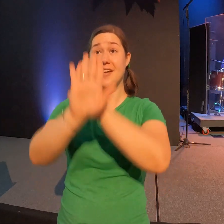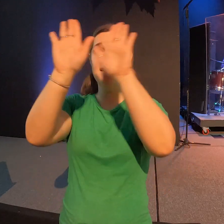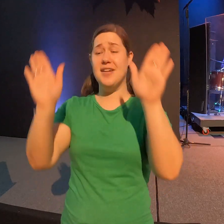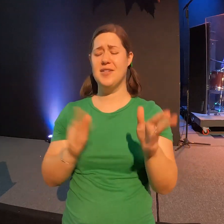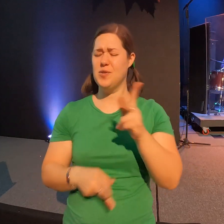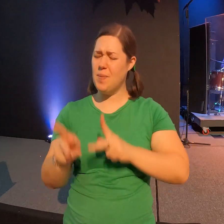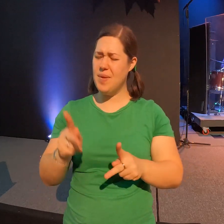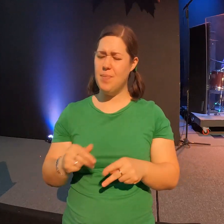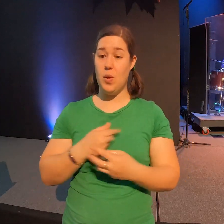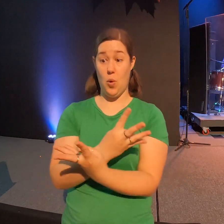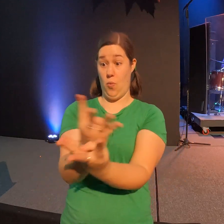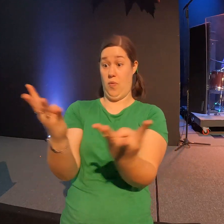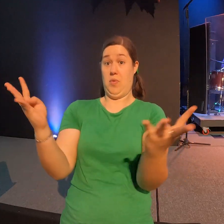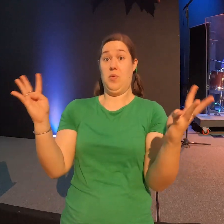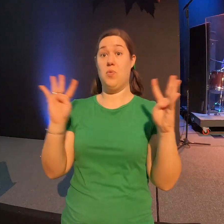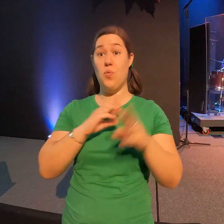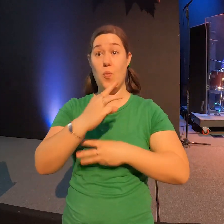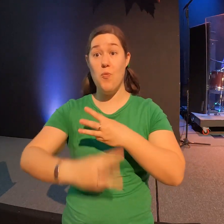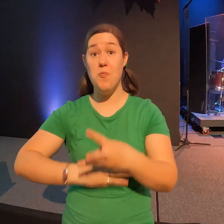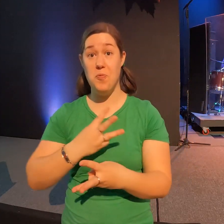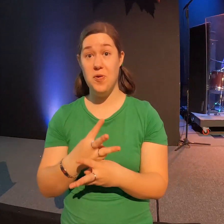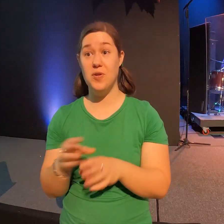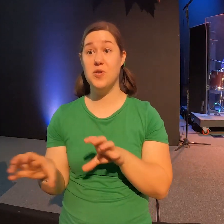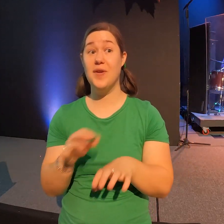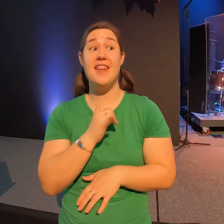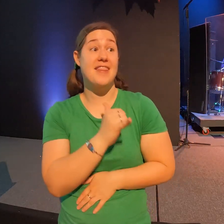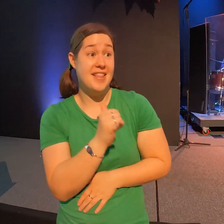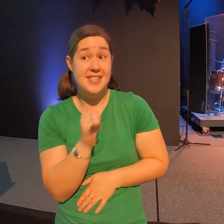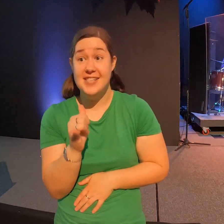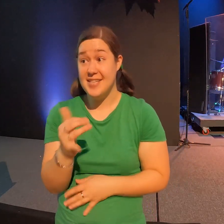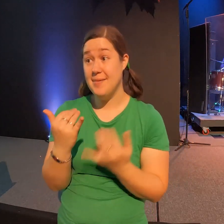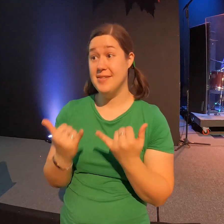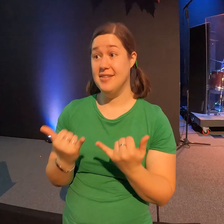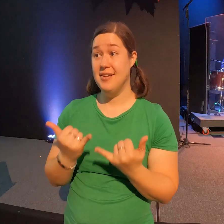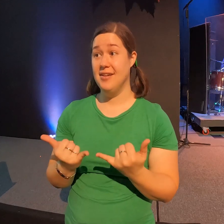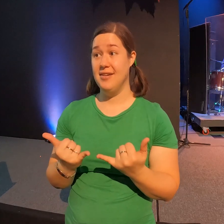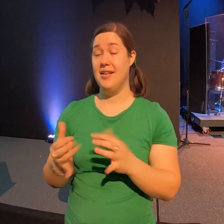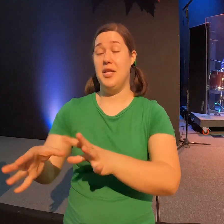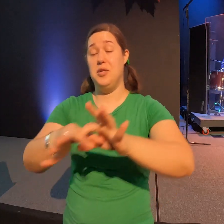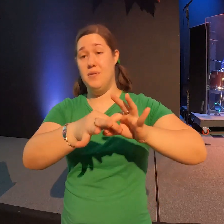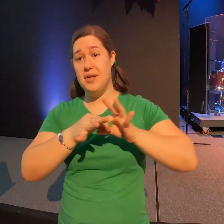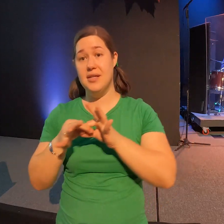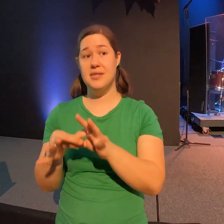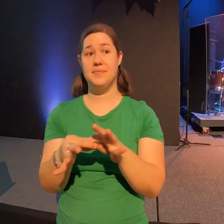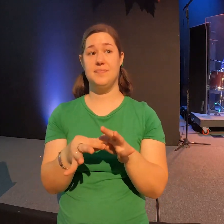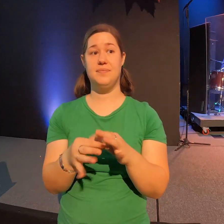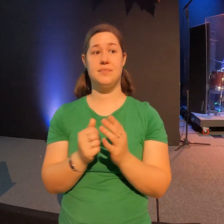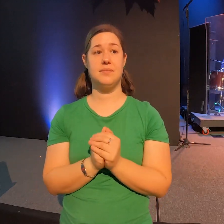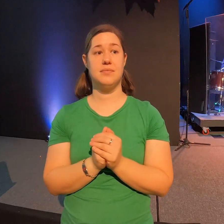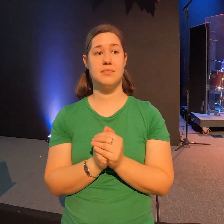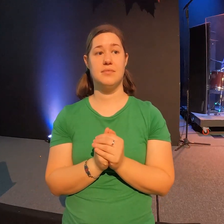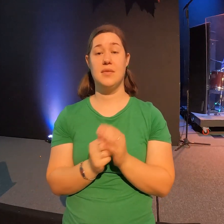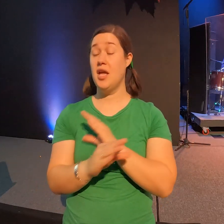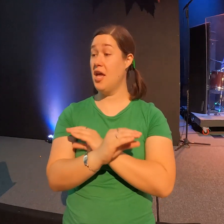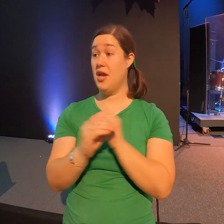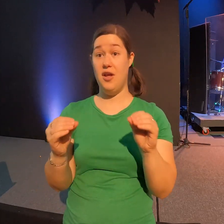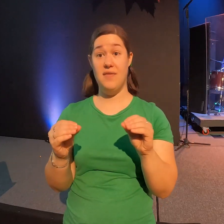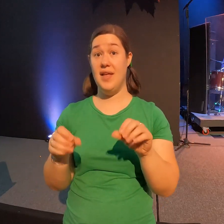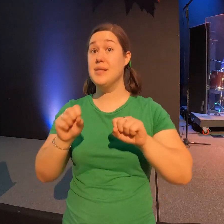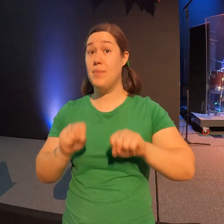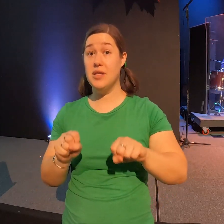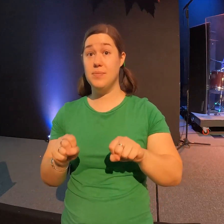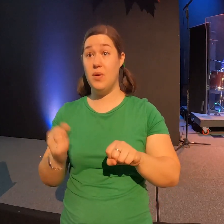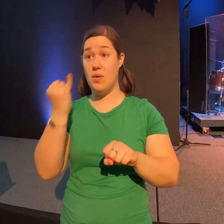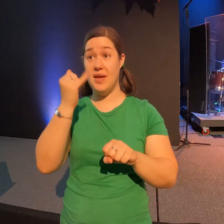morning, and that's what unites us. And none of that would be possible if we didn't go out and serve impactfully in the world.